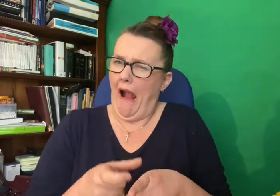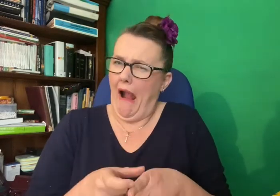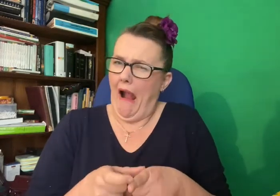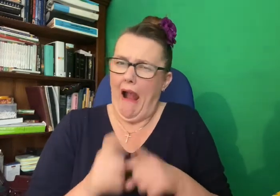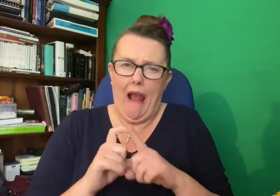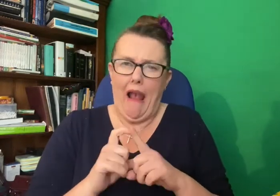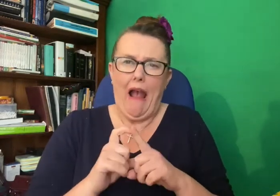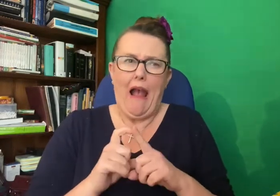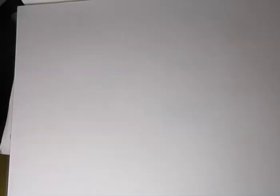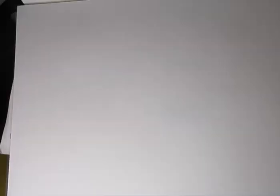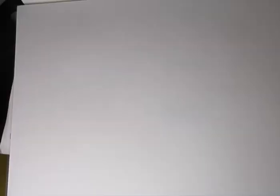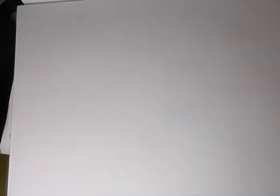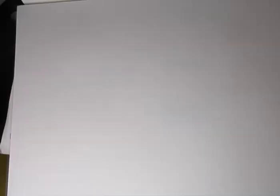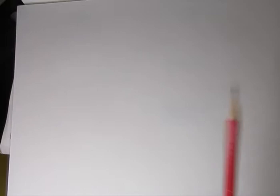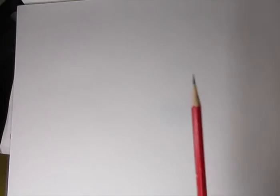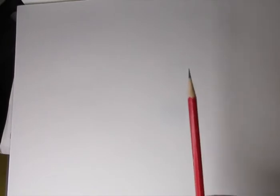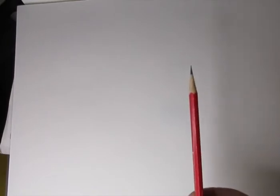with a sharp pencil.